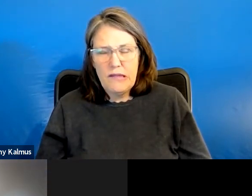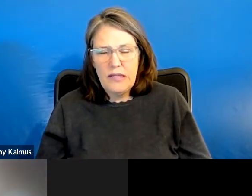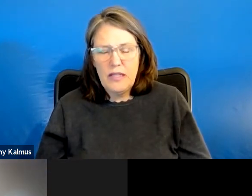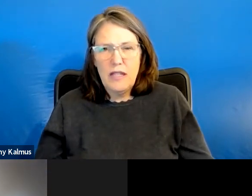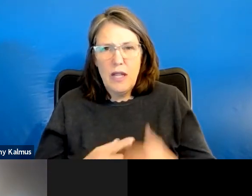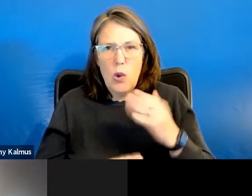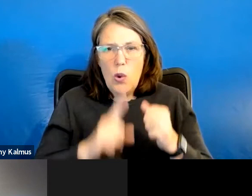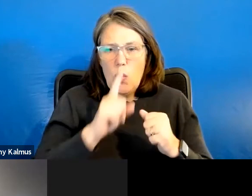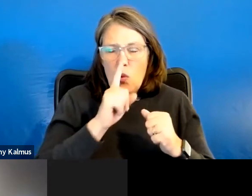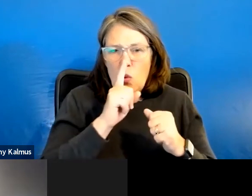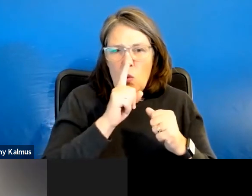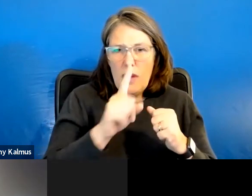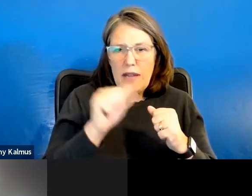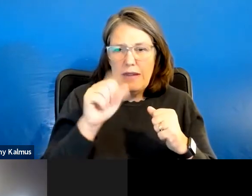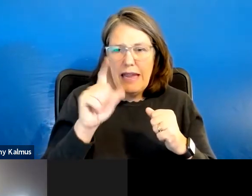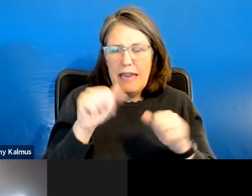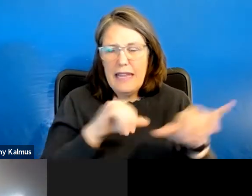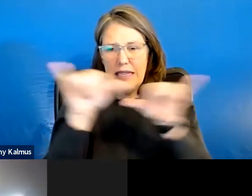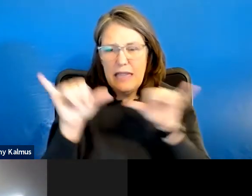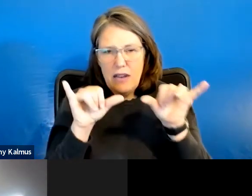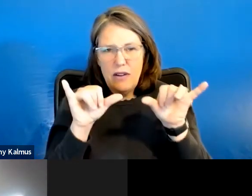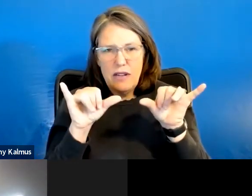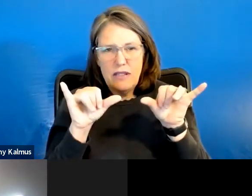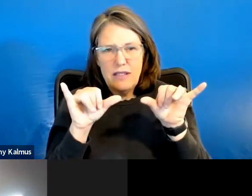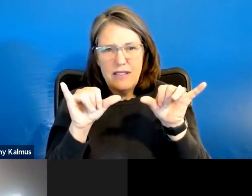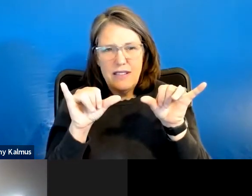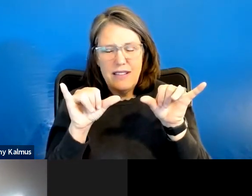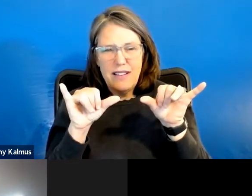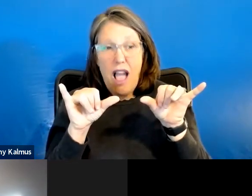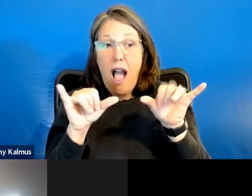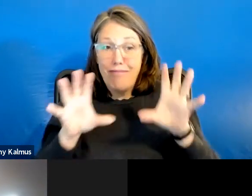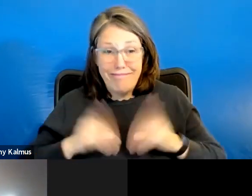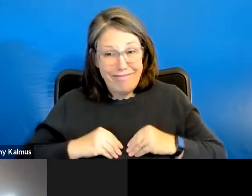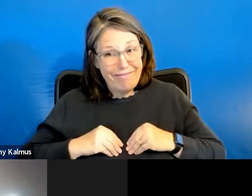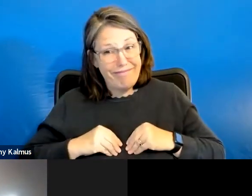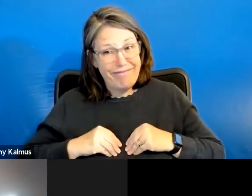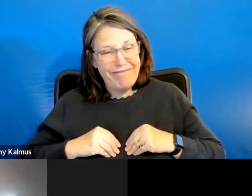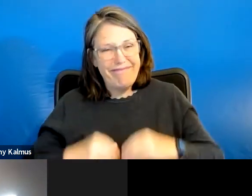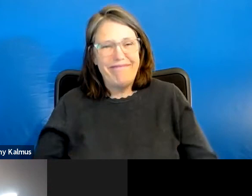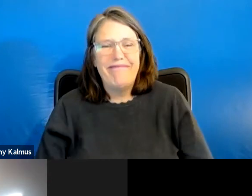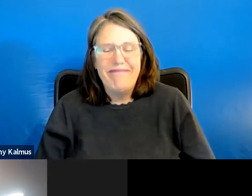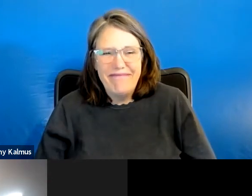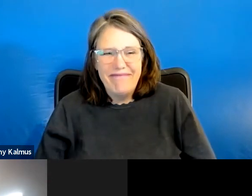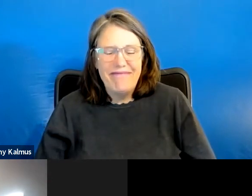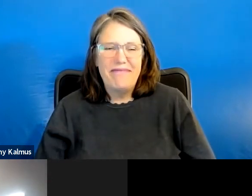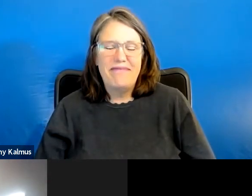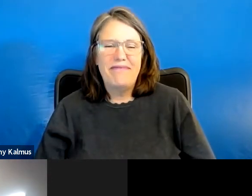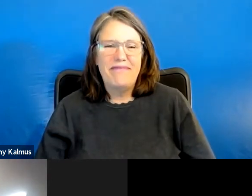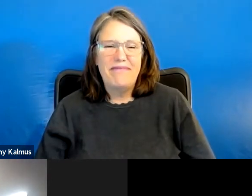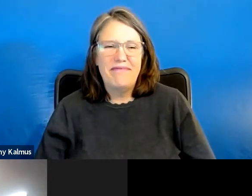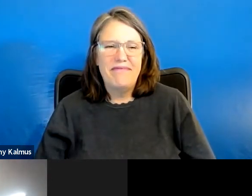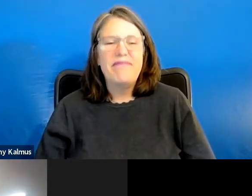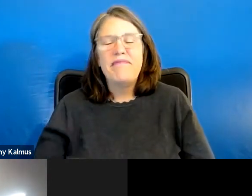What is ADA standards? she's We're correct. taking that. We are taking that. Woo. 2010